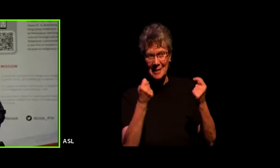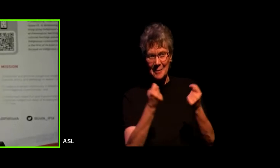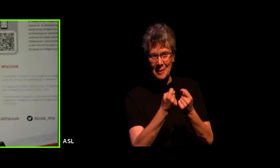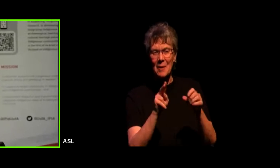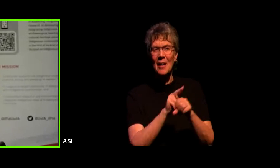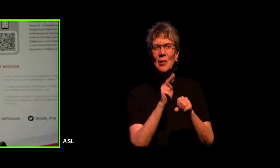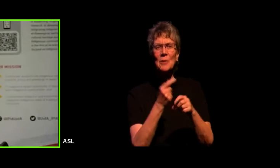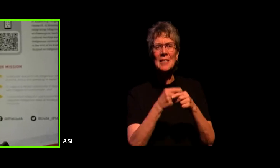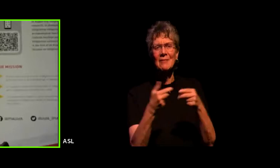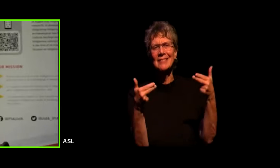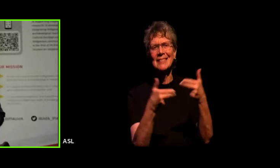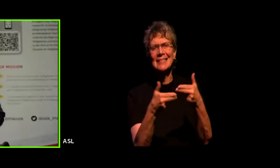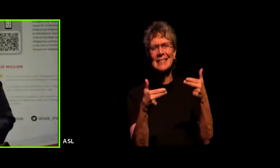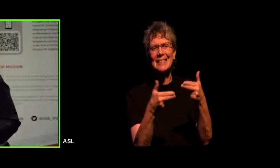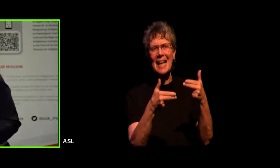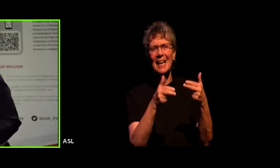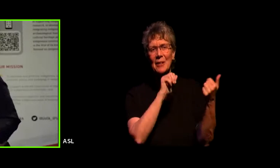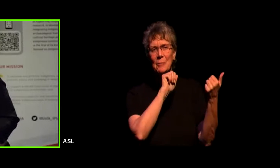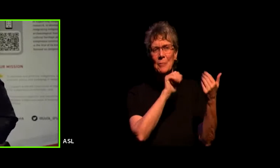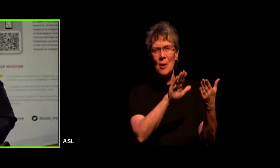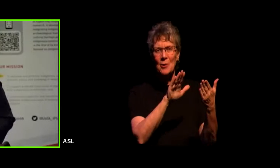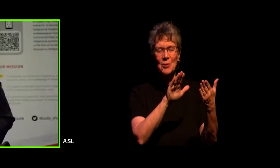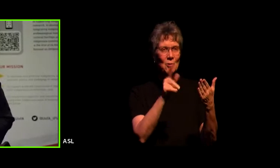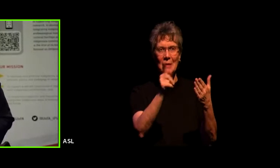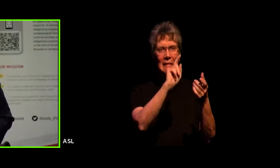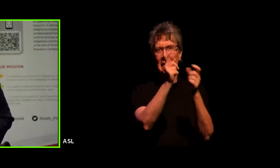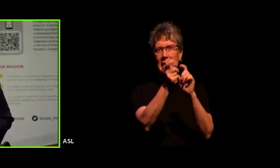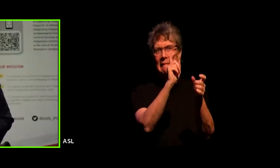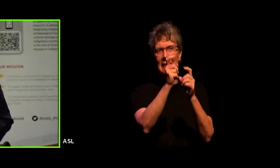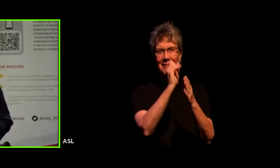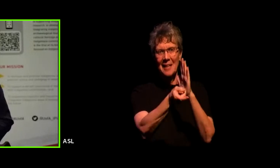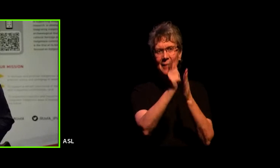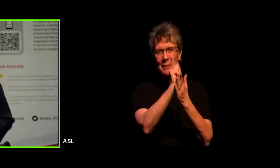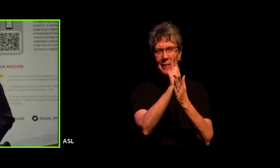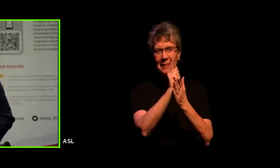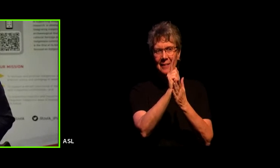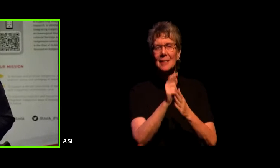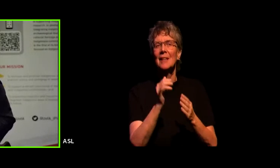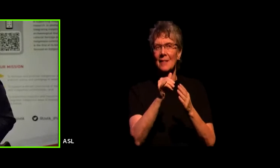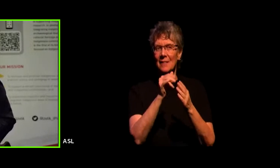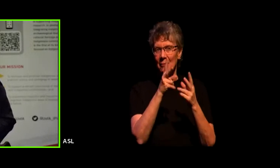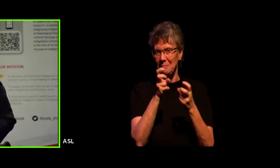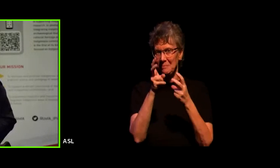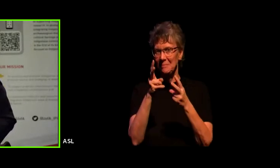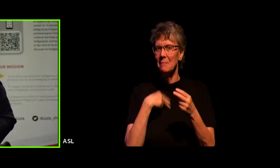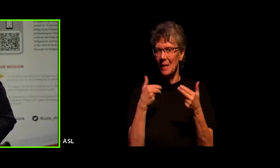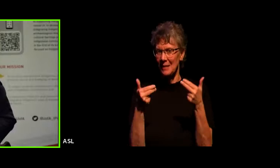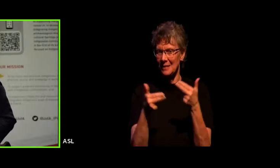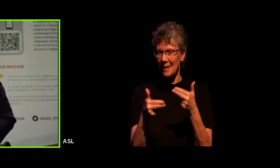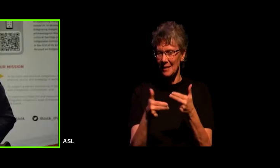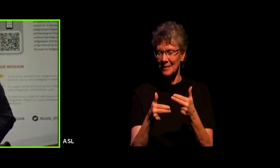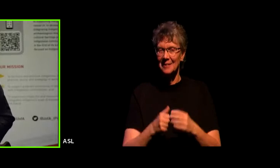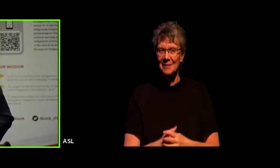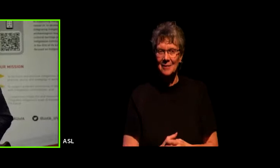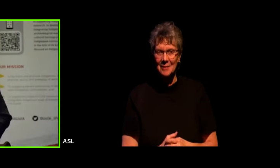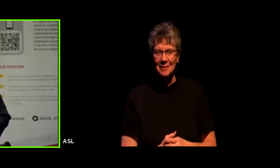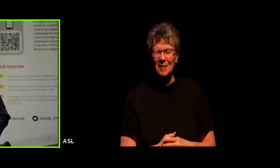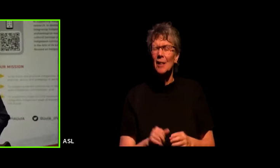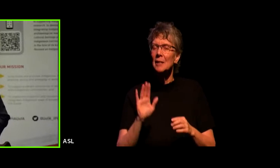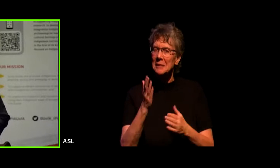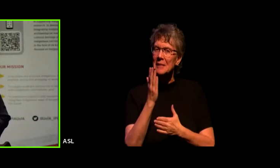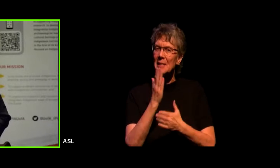for them. Okay, I think we're just going to get up my slides. So You've heard a little bit about some of the specific projects,